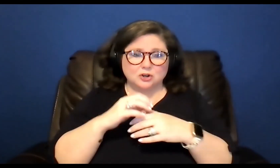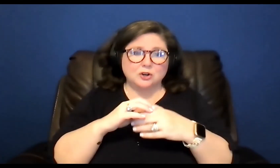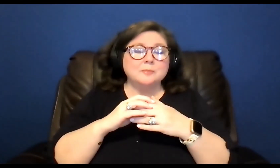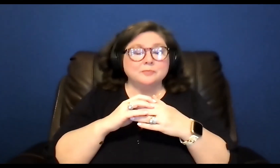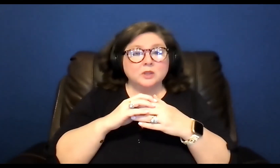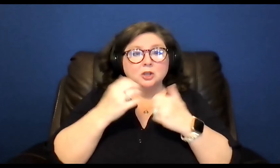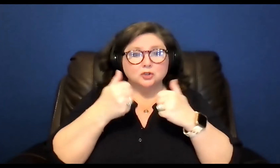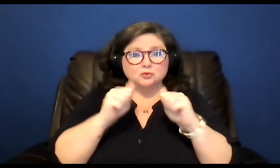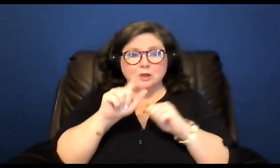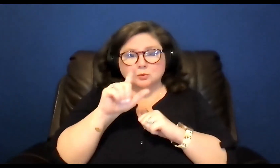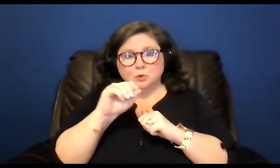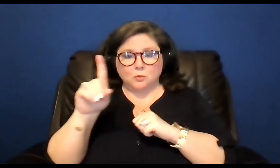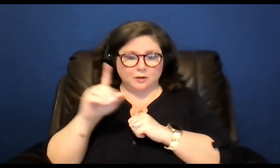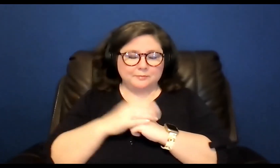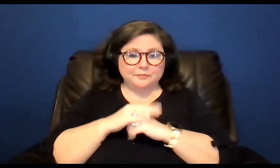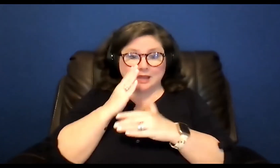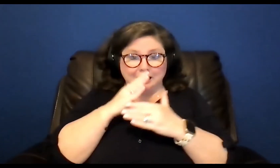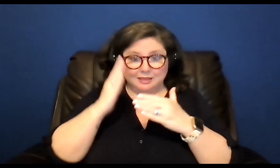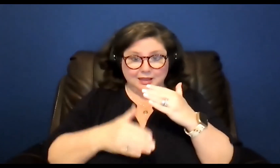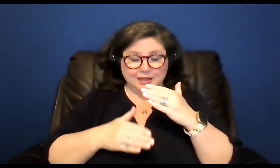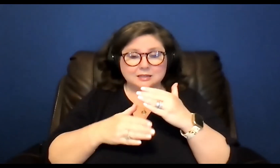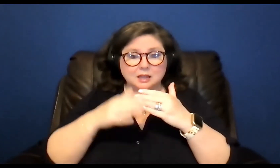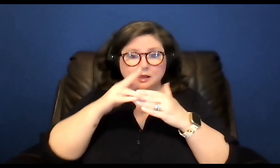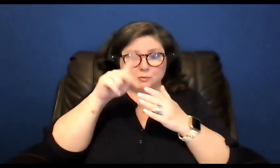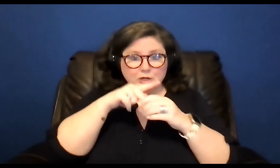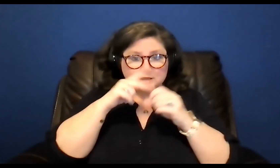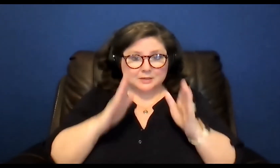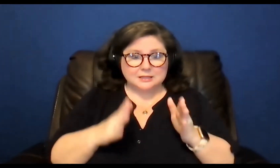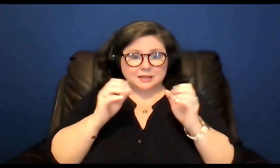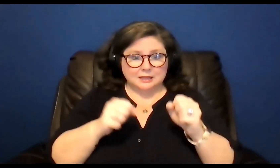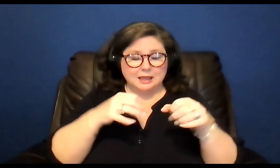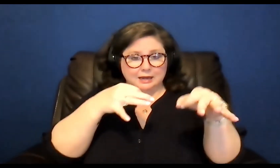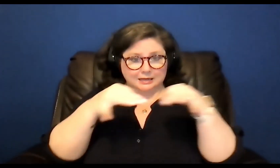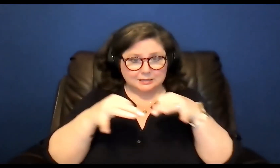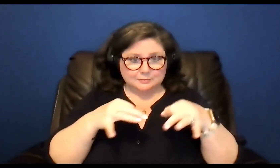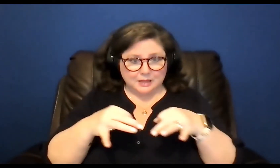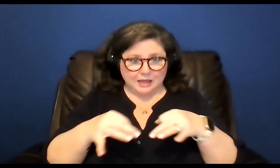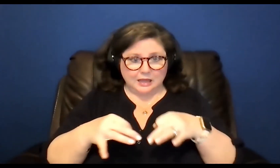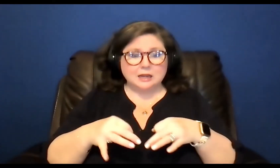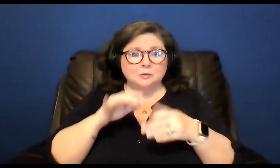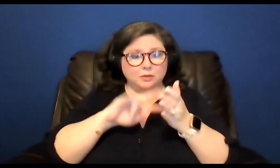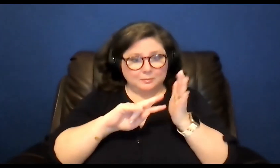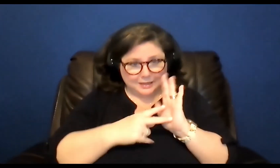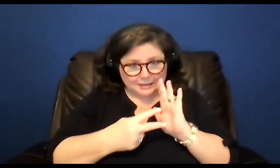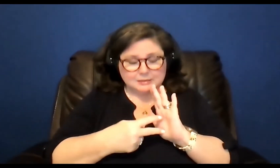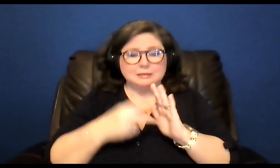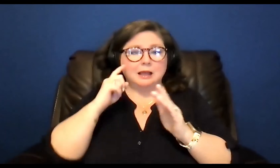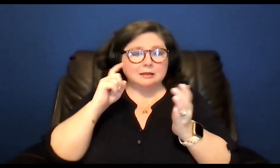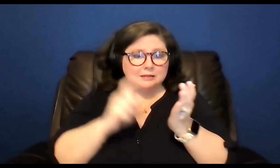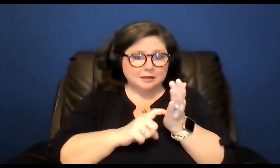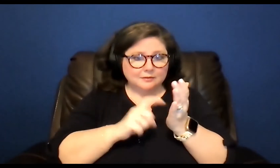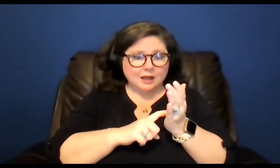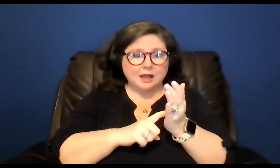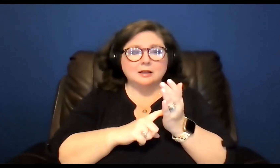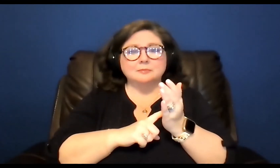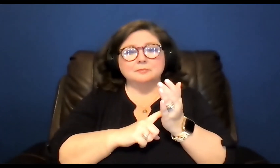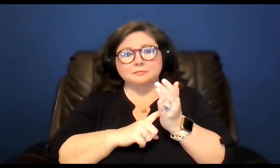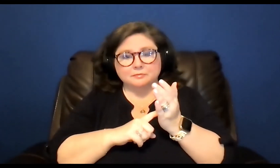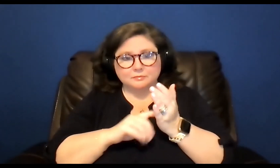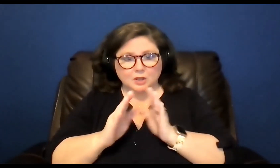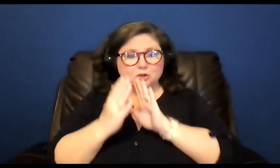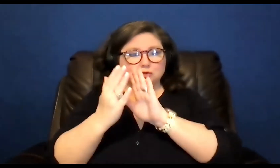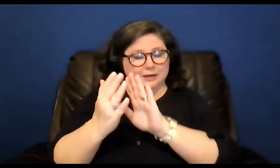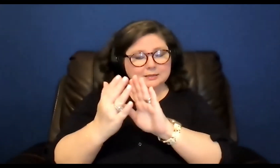activity, participants will be able to explain what a clinical trial is and identify and address myths and barriers associated with